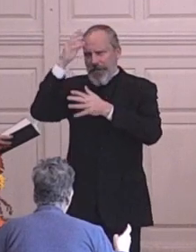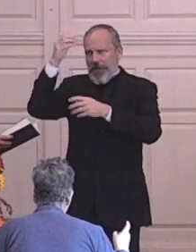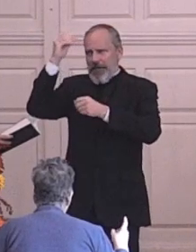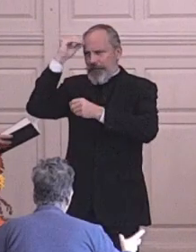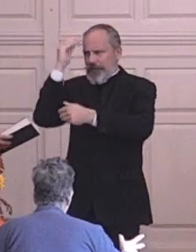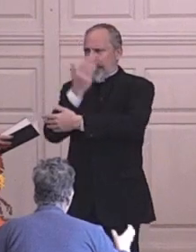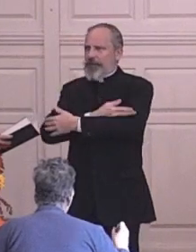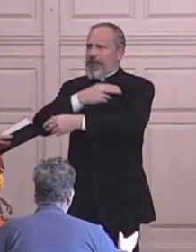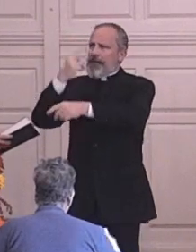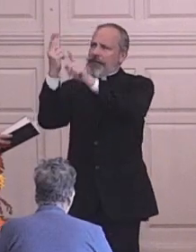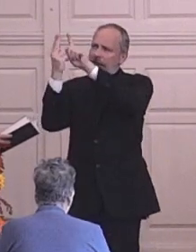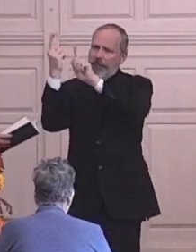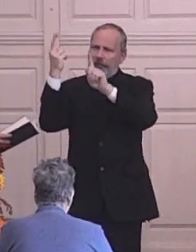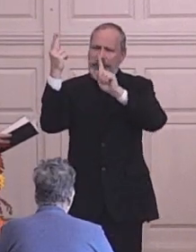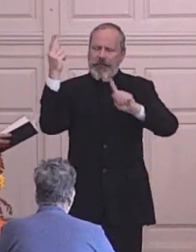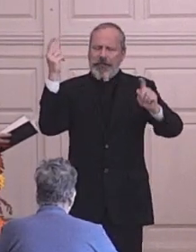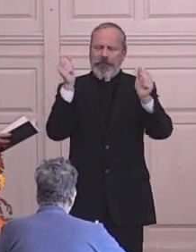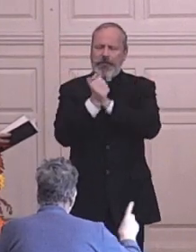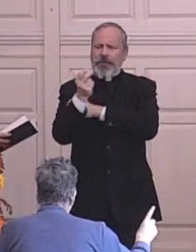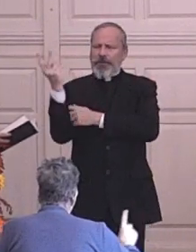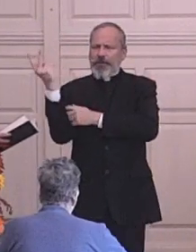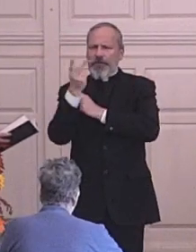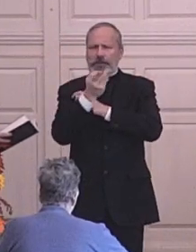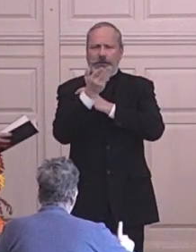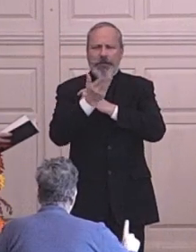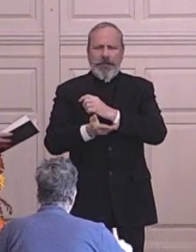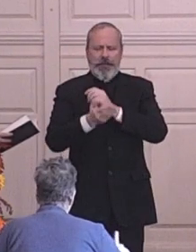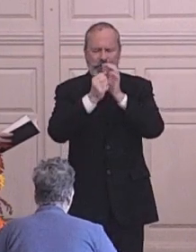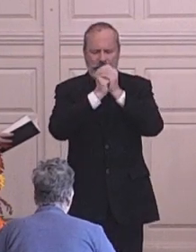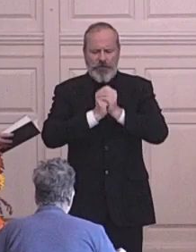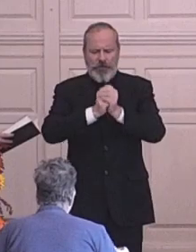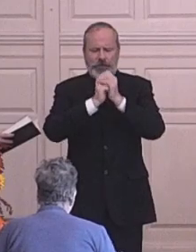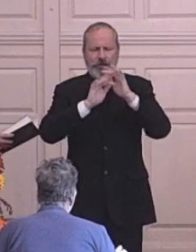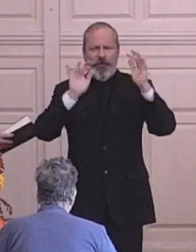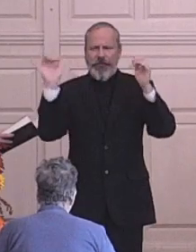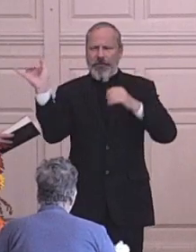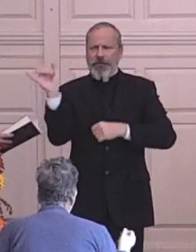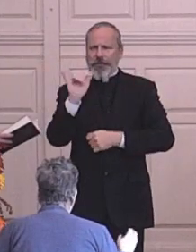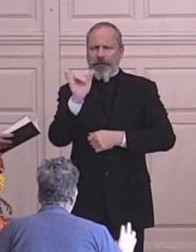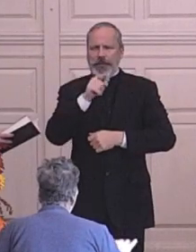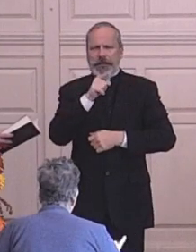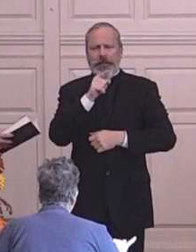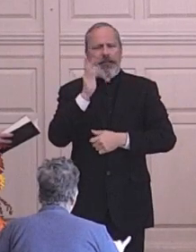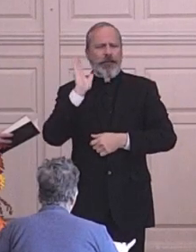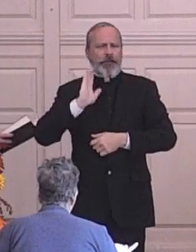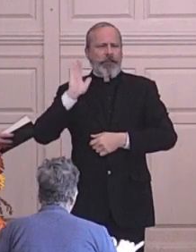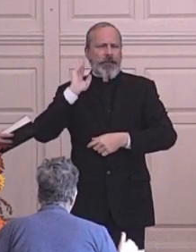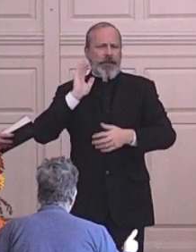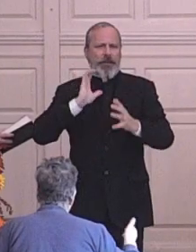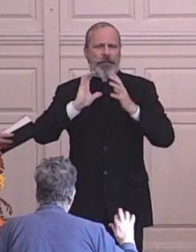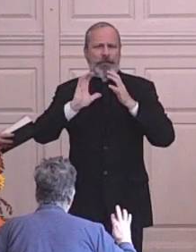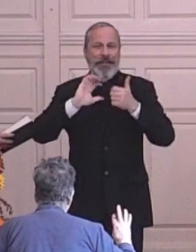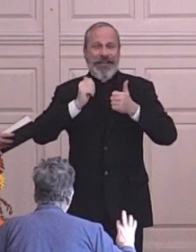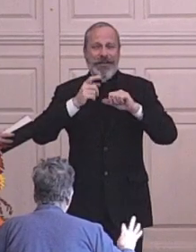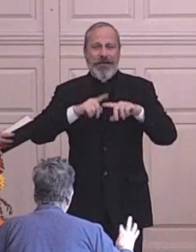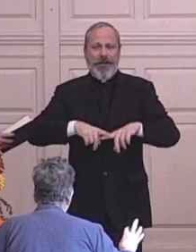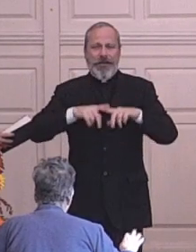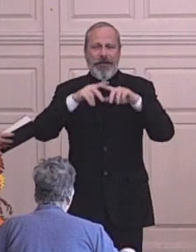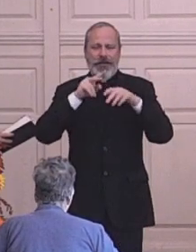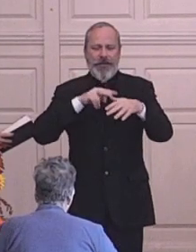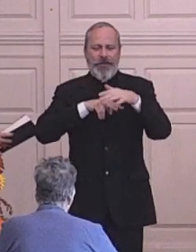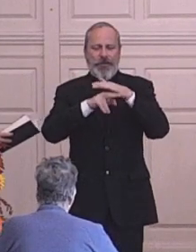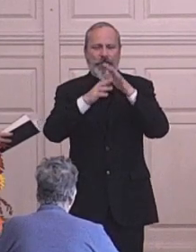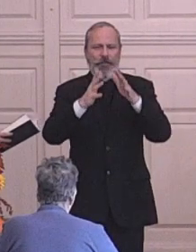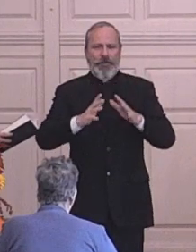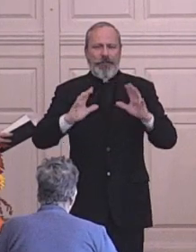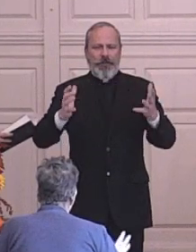life, who proceeds from the Father and the Son, who with the Father and the Son is adored and glorified, who has